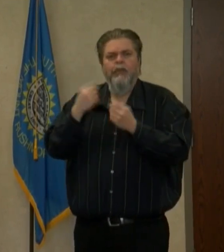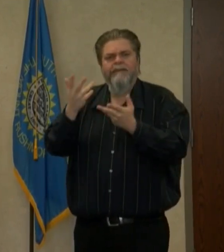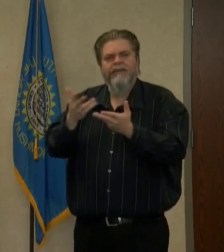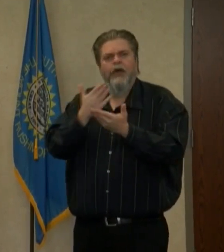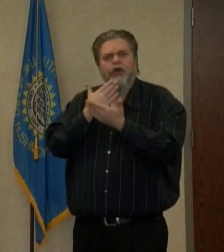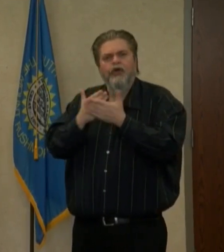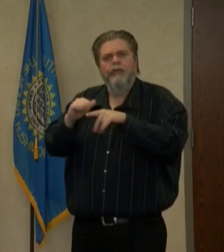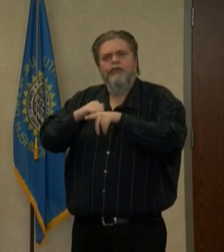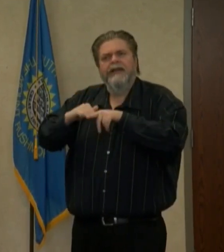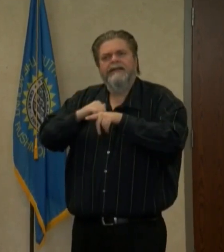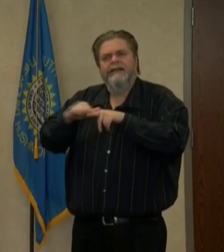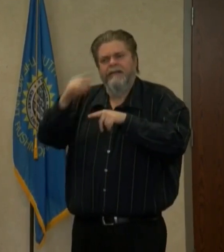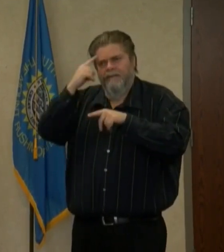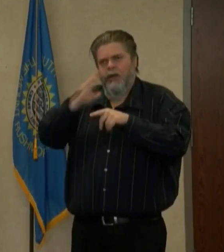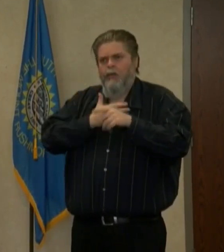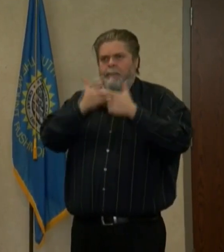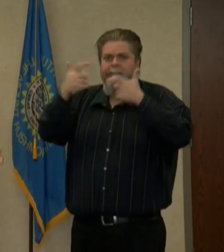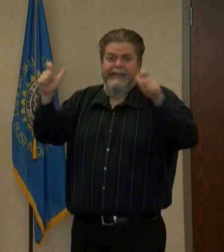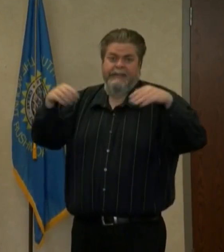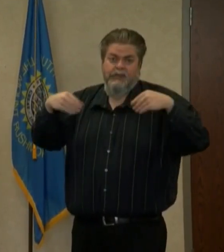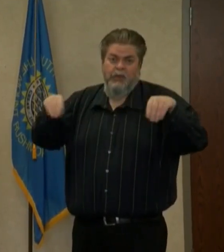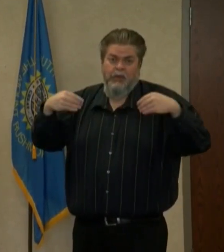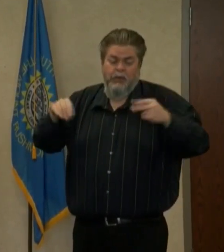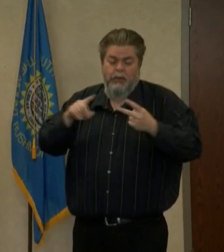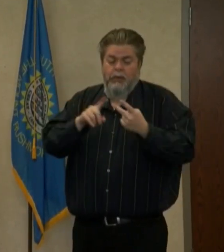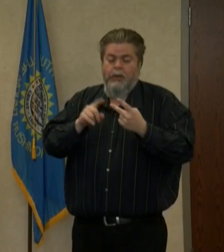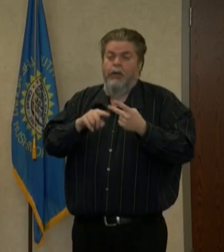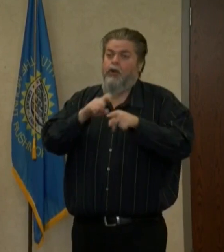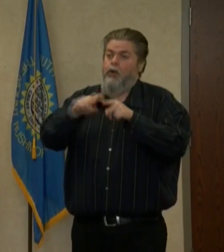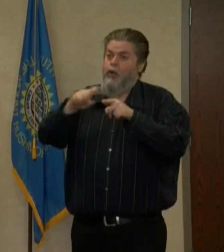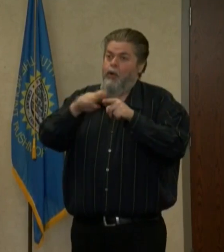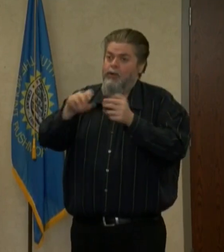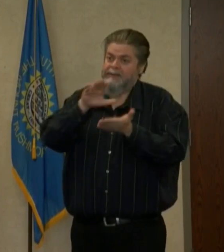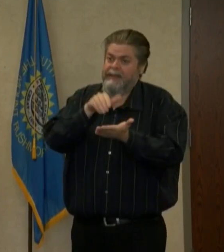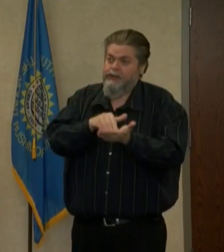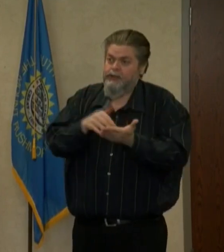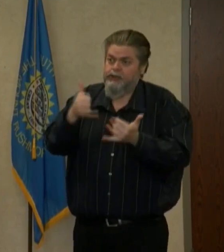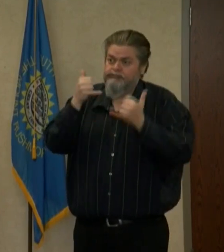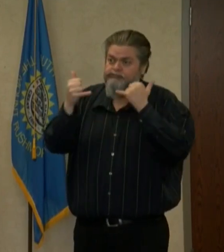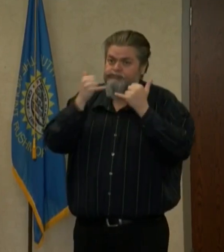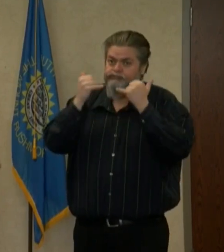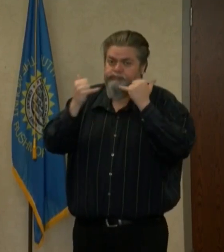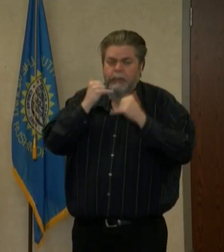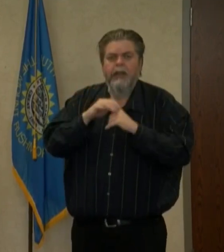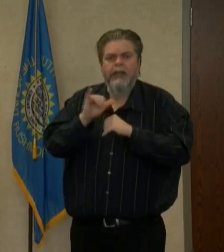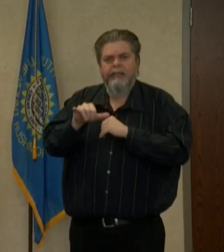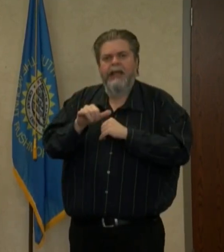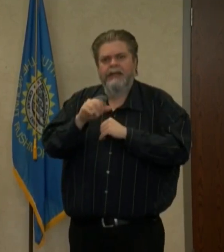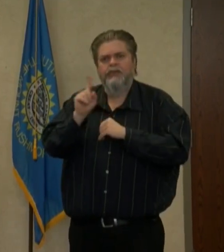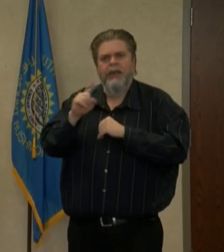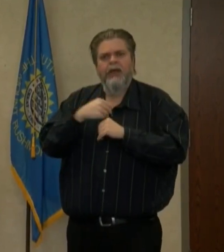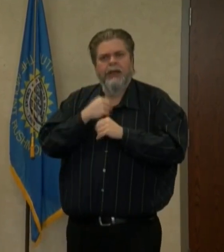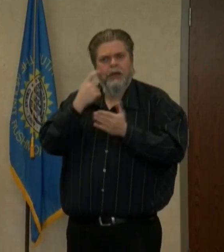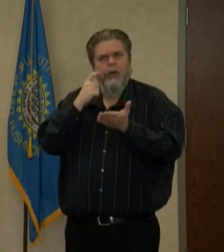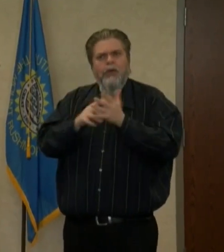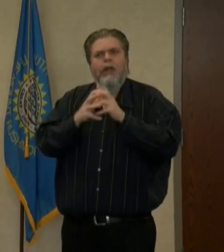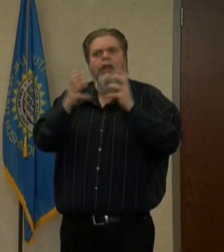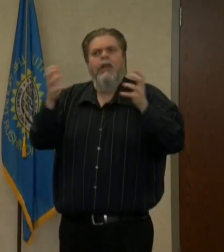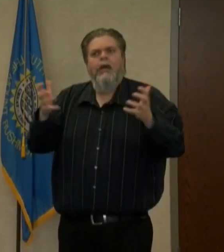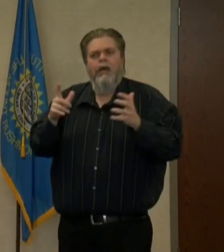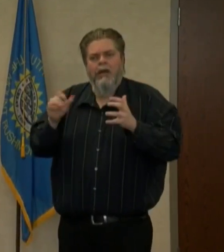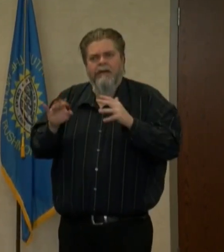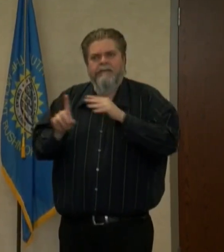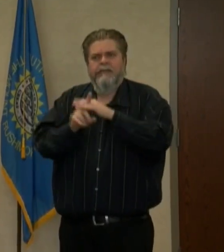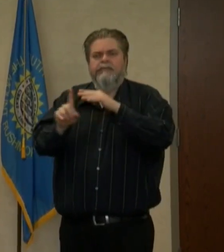to really our big box retailers, our call centers, and those are two of the main areas where we're seeing a lot of